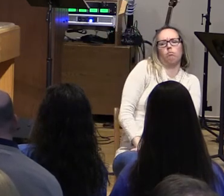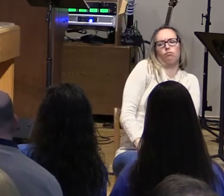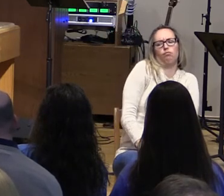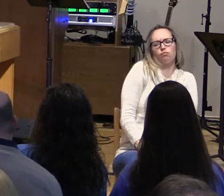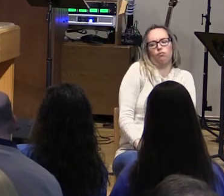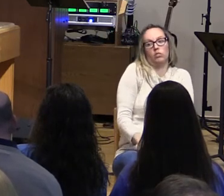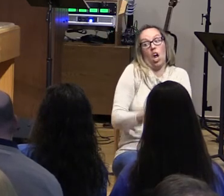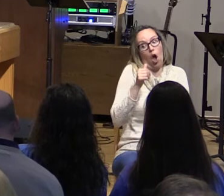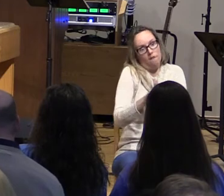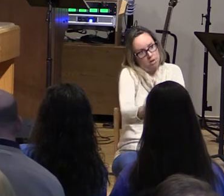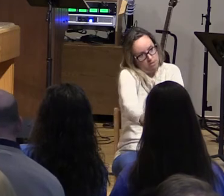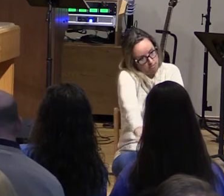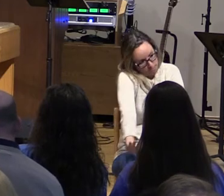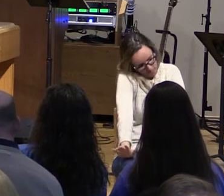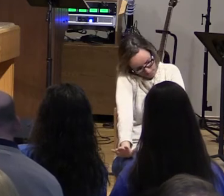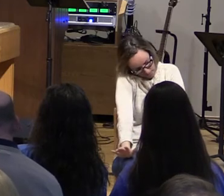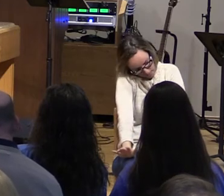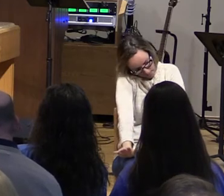often.